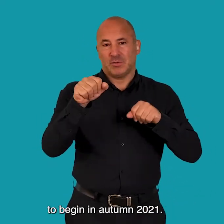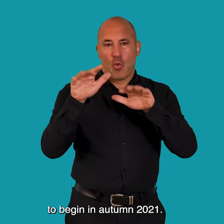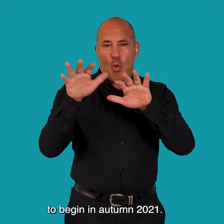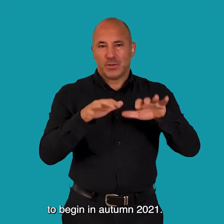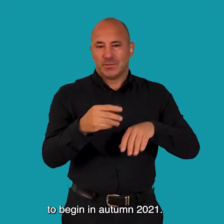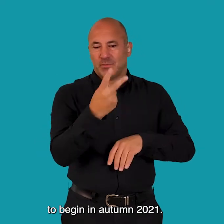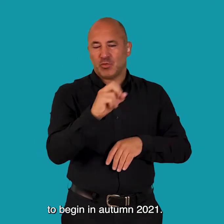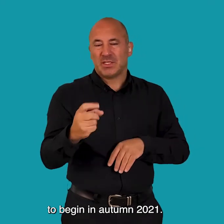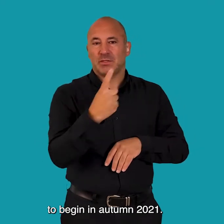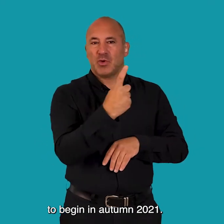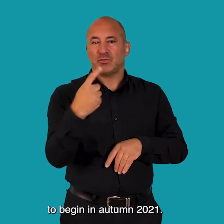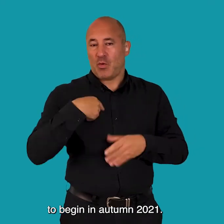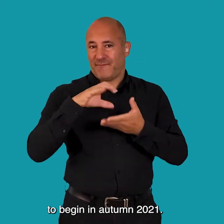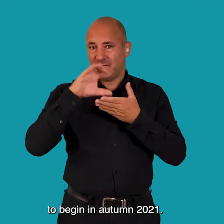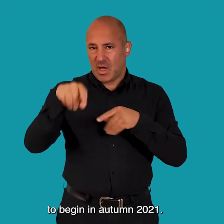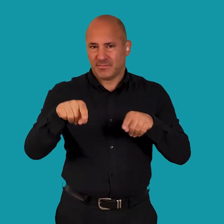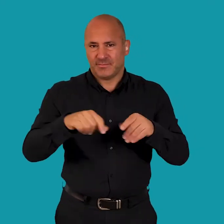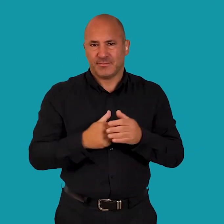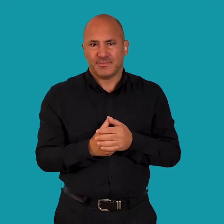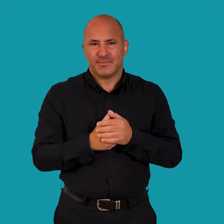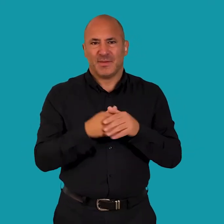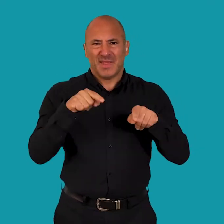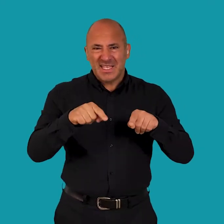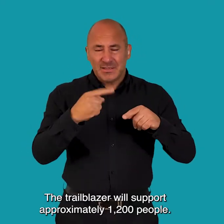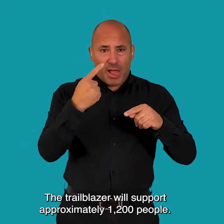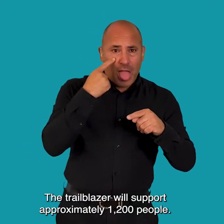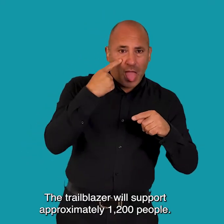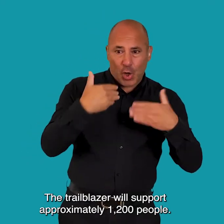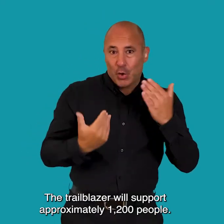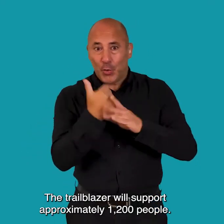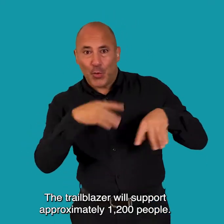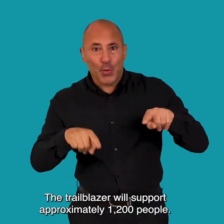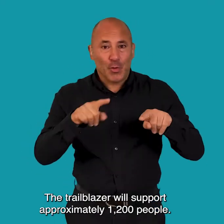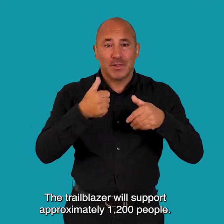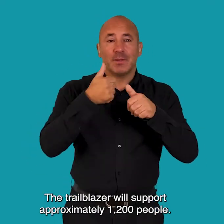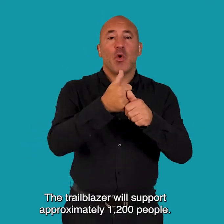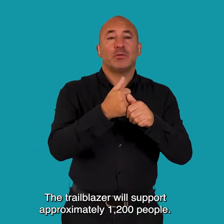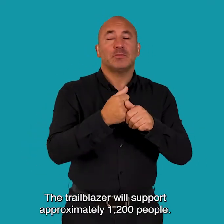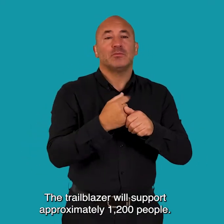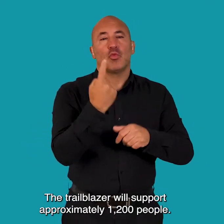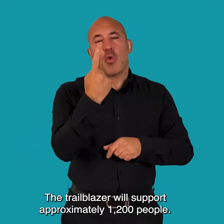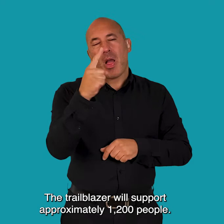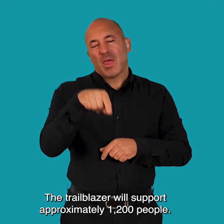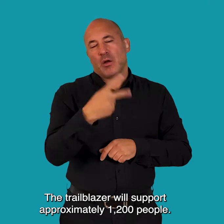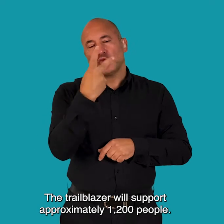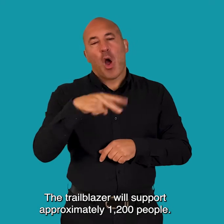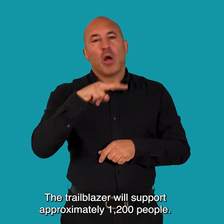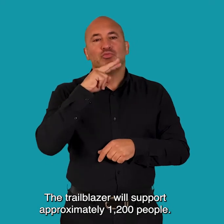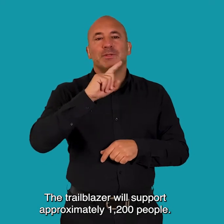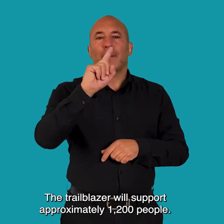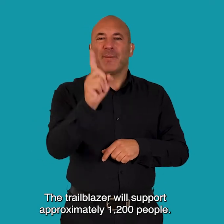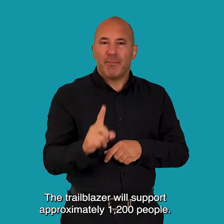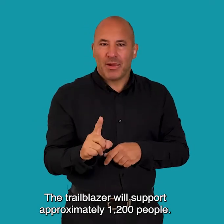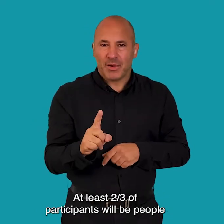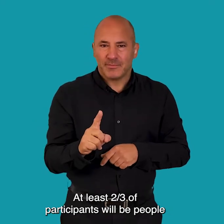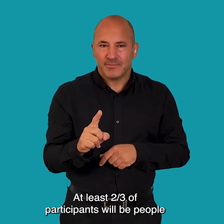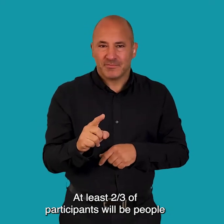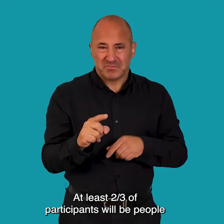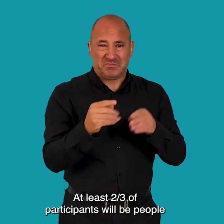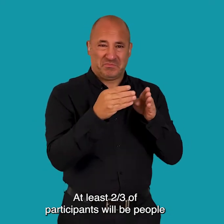in autumn 2021. The Trailblazer will support approximately 1,200 people. At least two-thirds